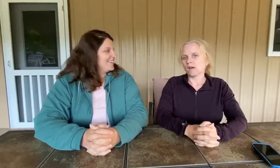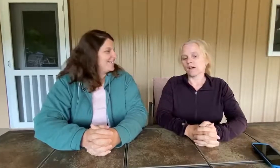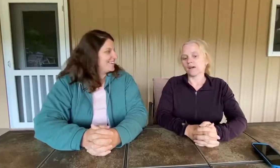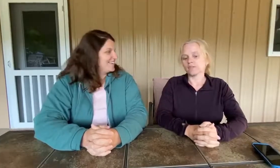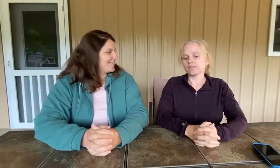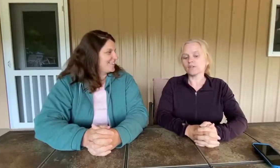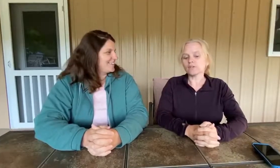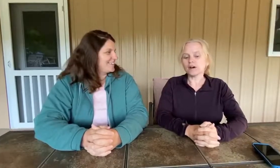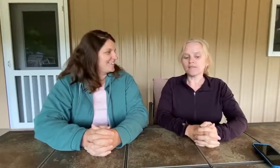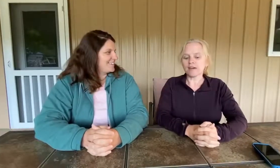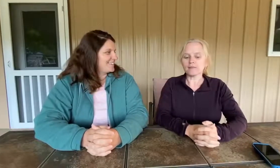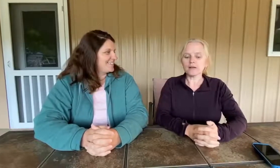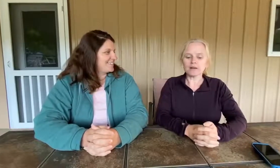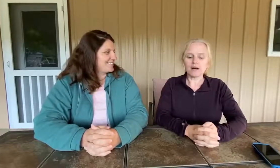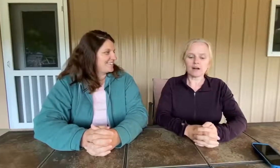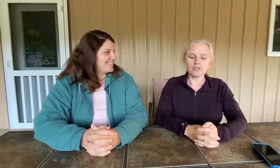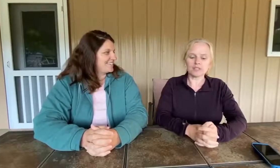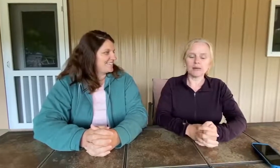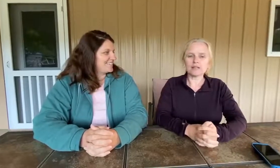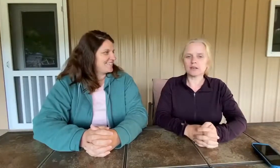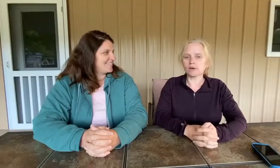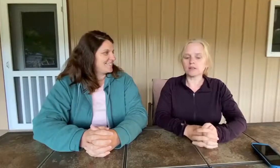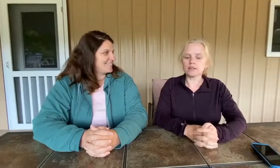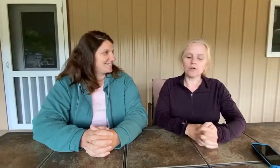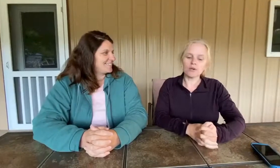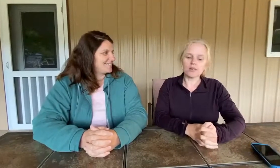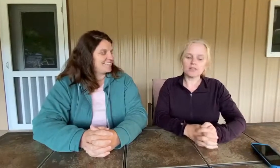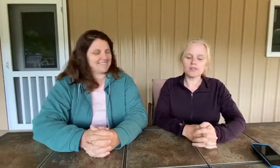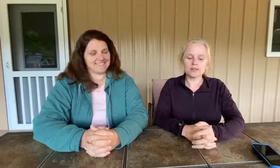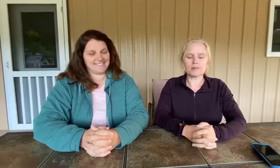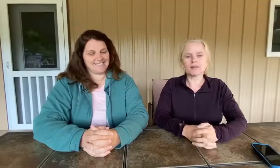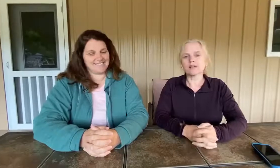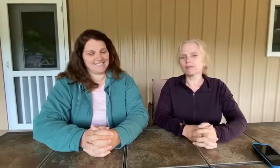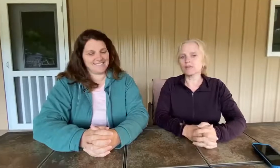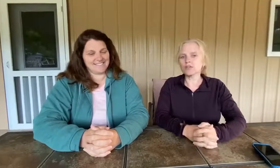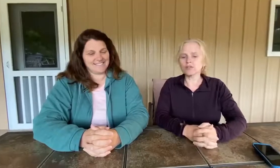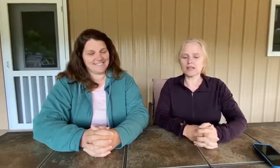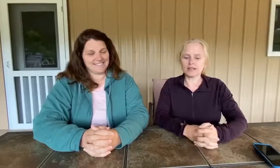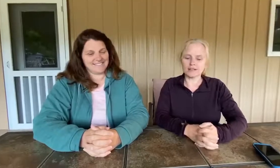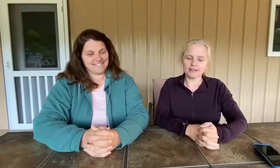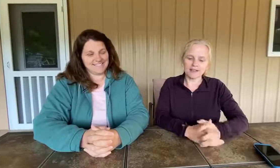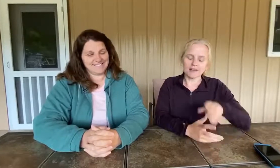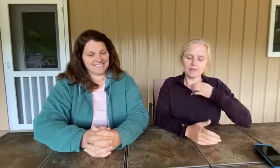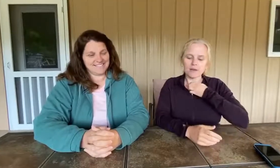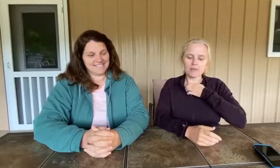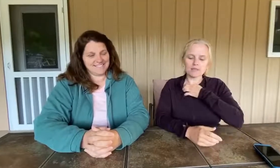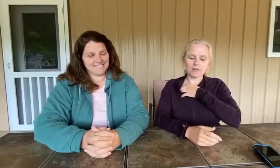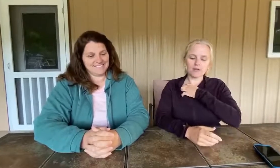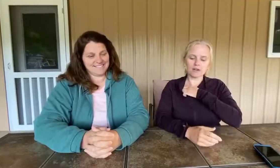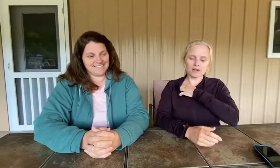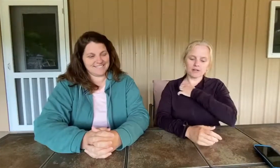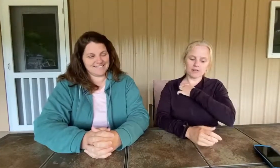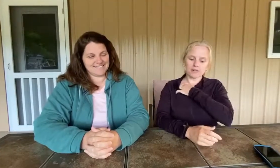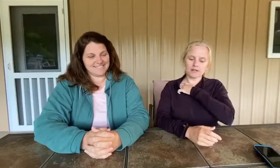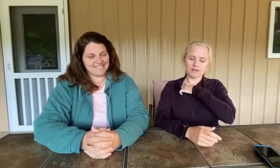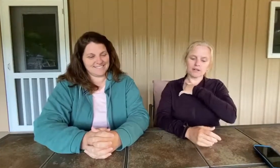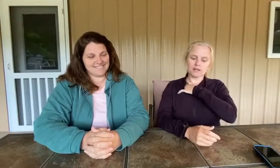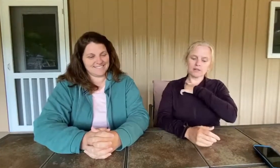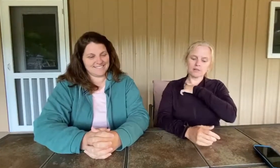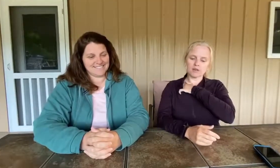A few of them are just basic ones, and we're going to do some food and maybe some other good